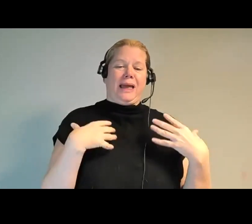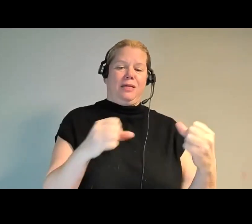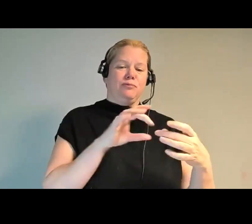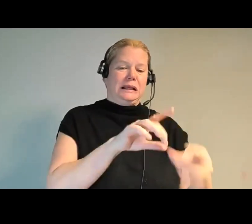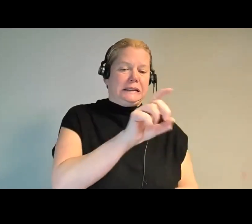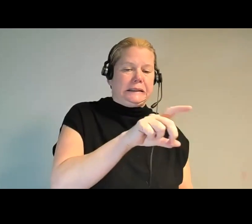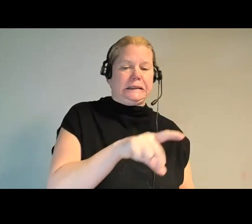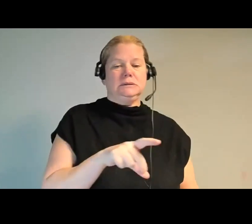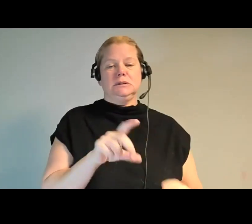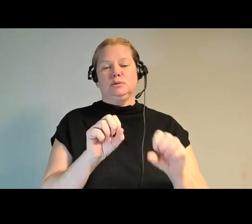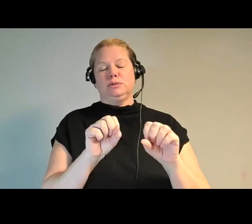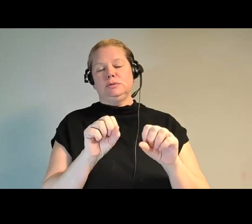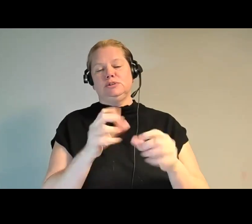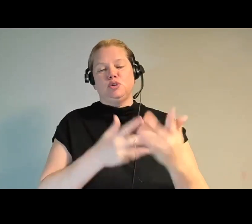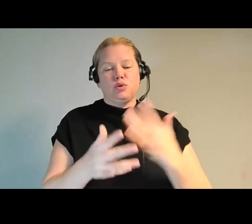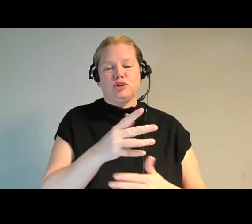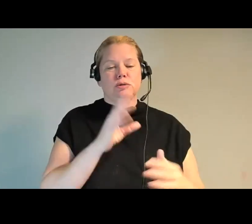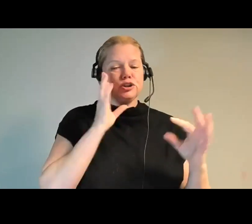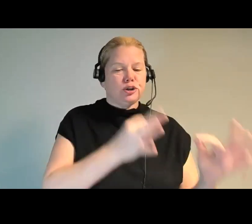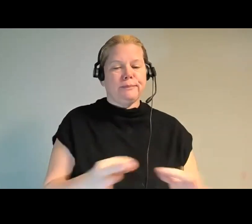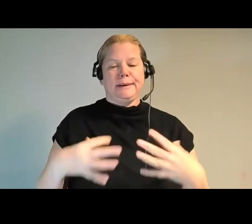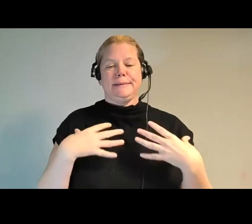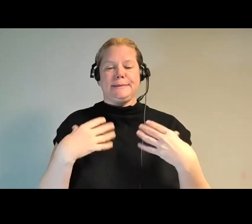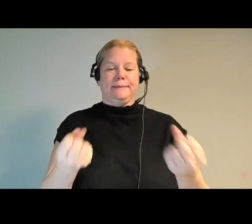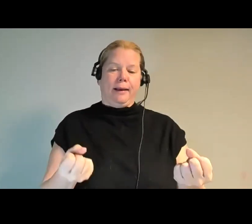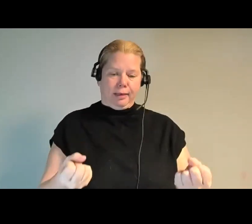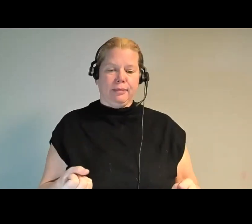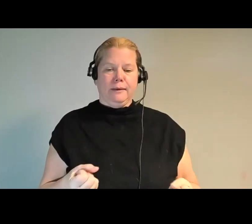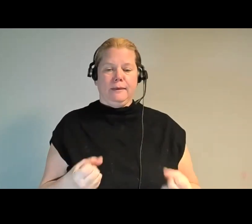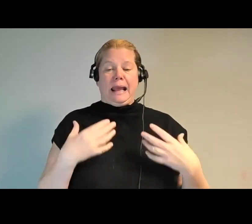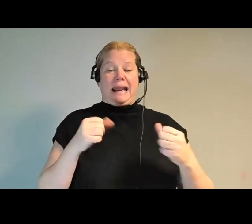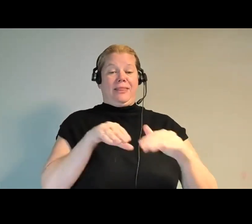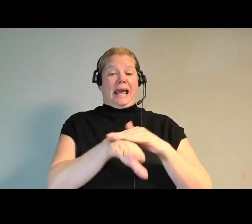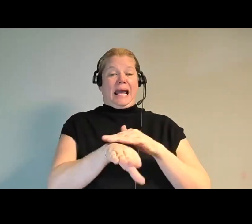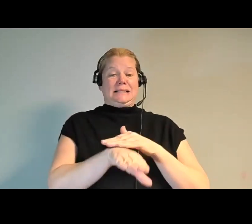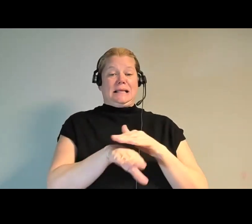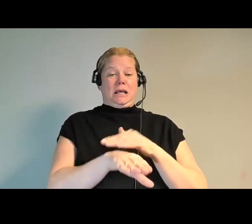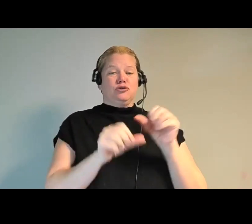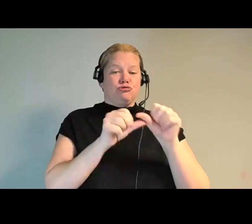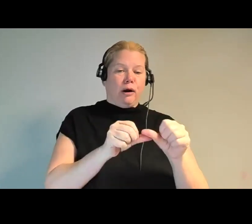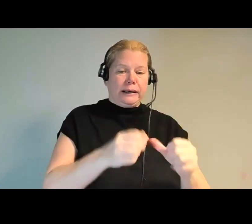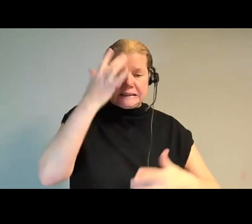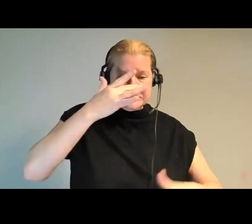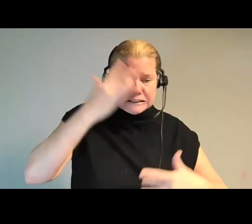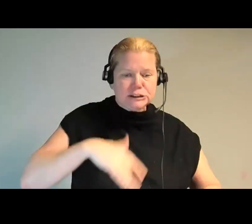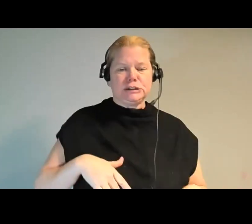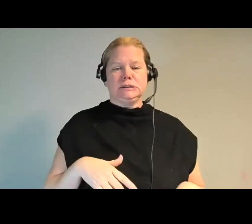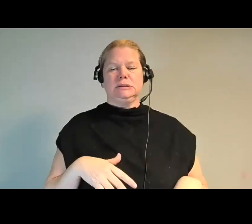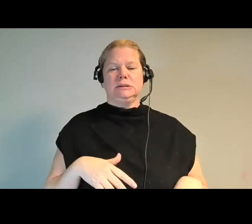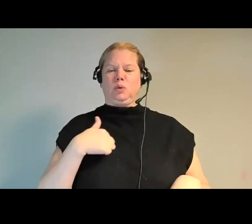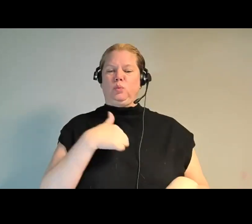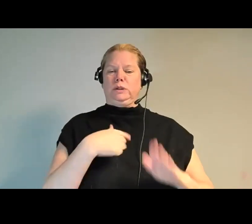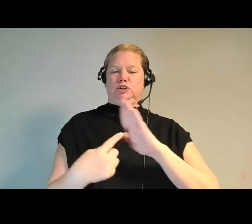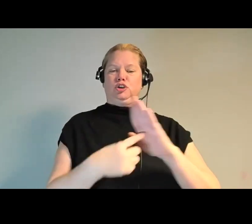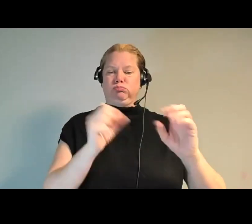health access, chronic conditions, that we paint a picture of the health needs in the region. And obviously the hospitals will